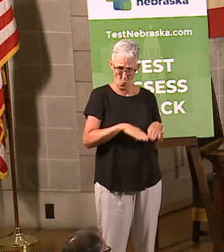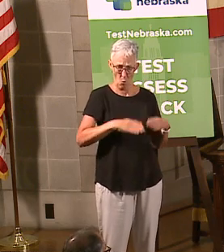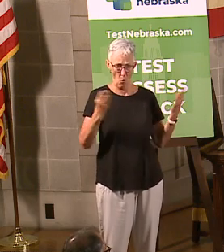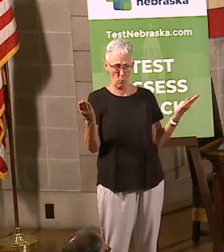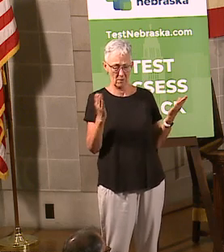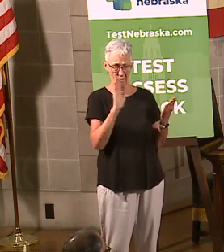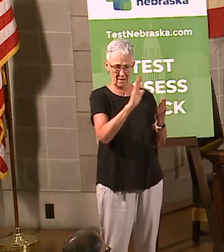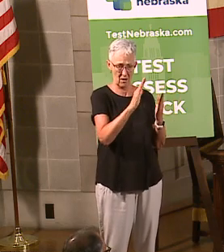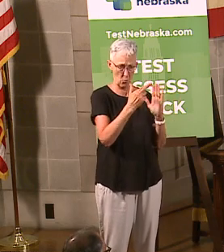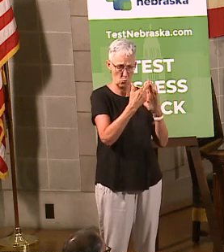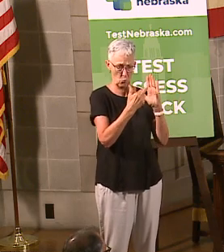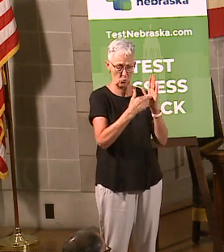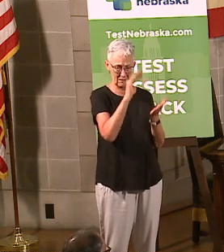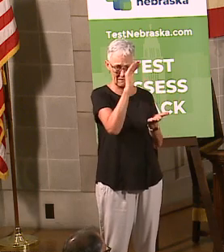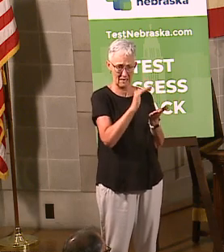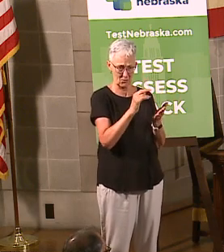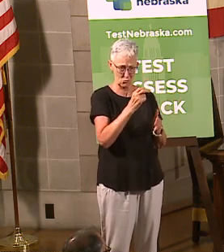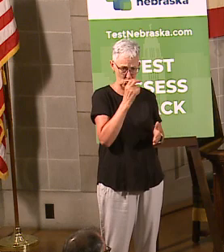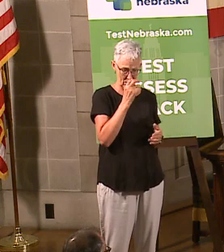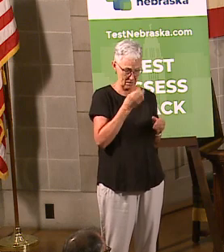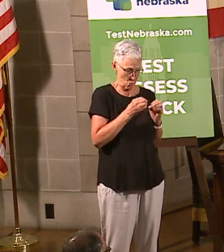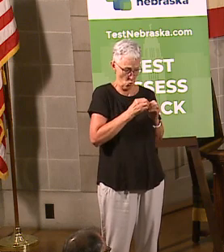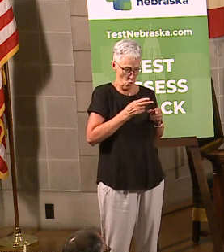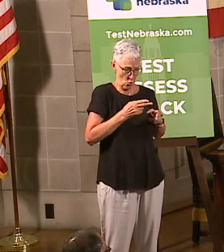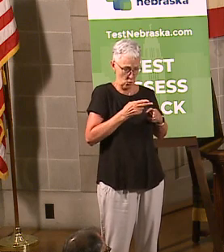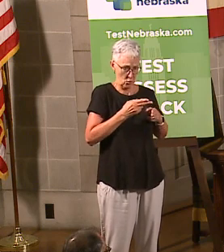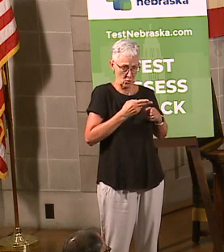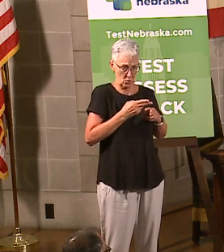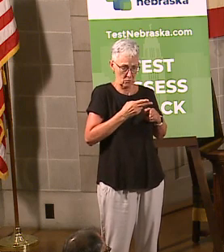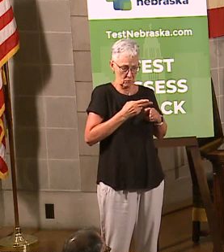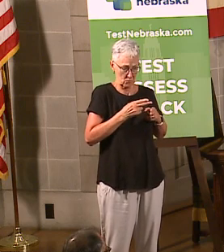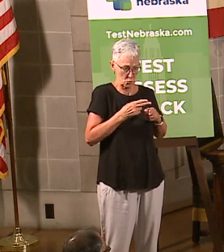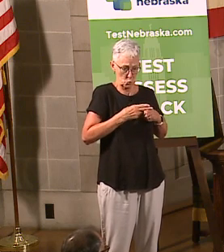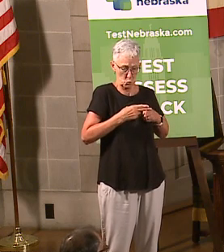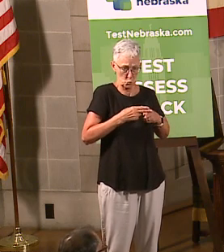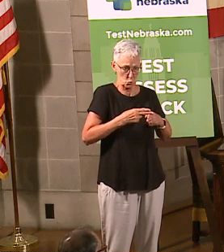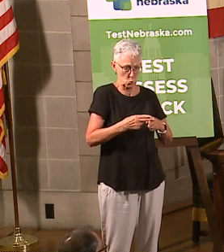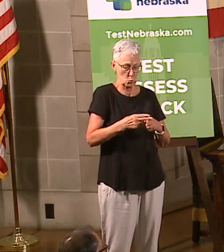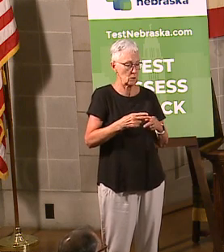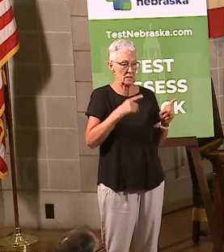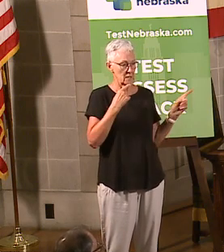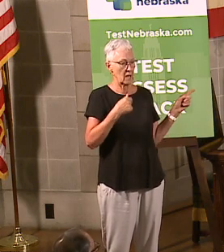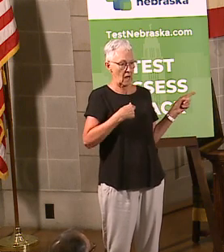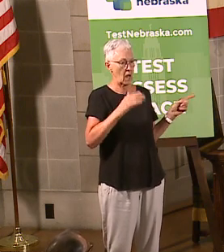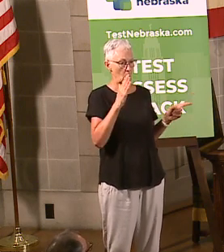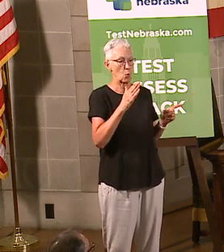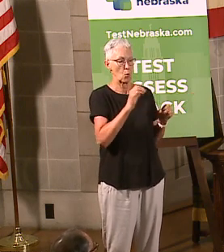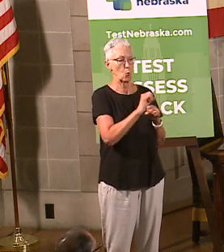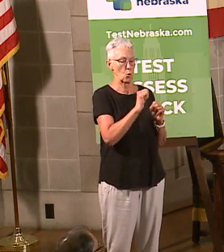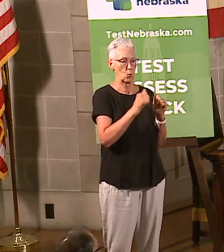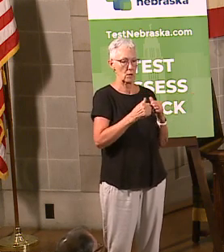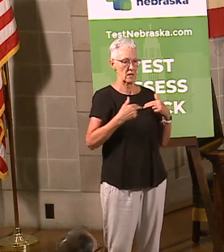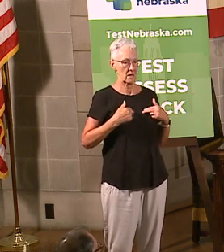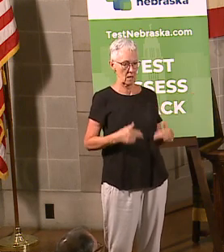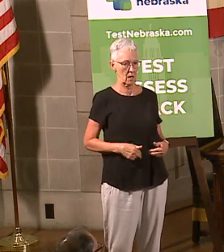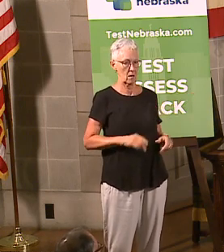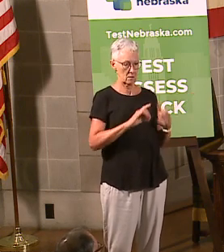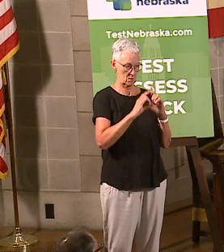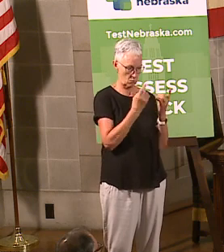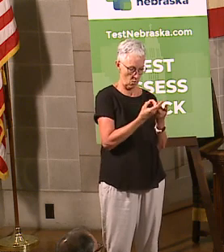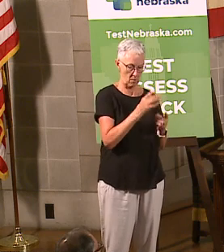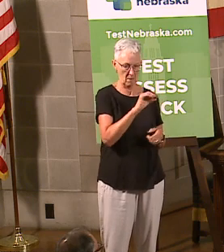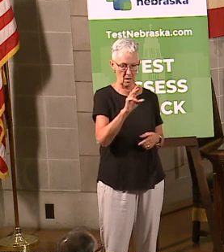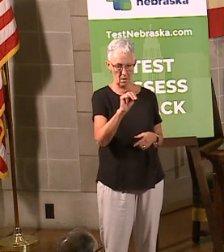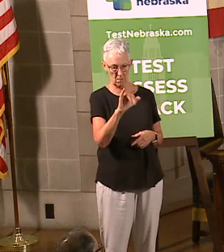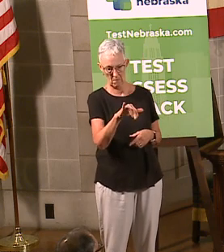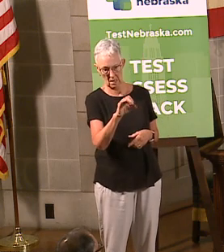Steele and Teresa Anderson about this. We just talked Friday, for example, and we'll continue to work with the local public health department and Mayor Steele with regard to when